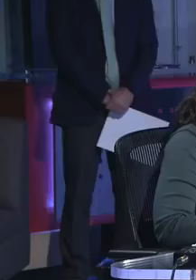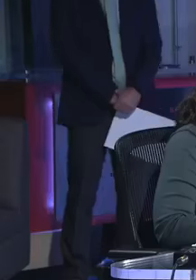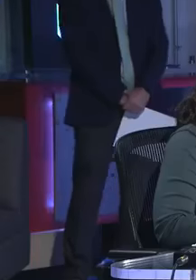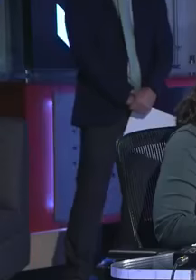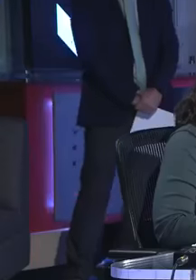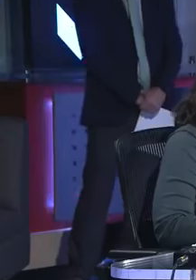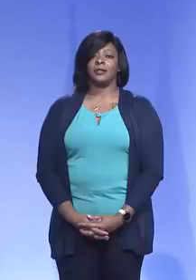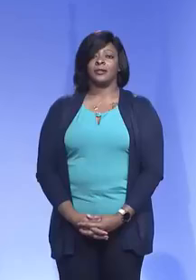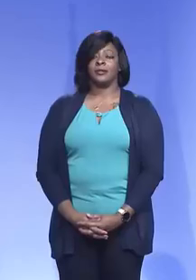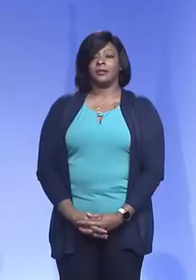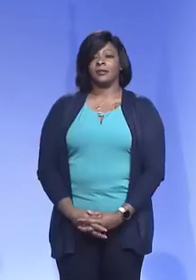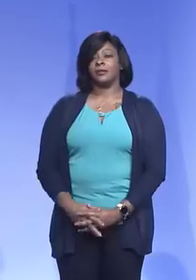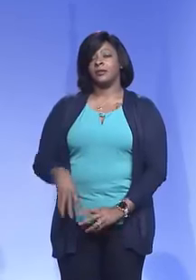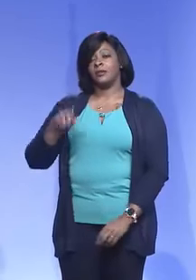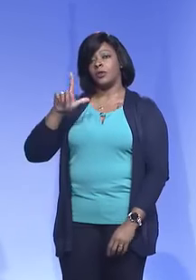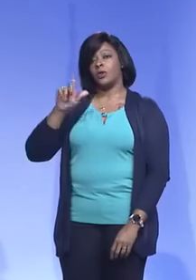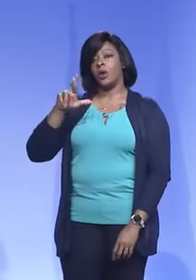Appeal.